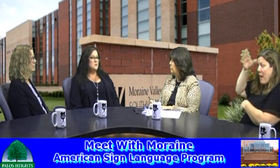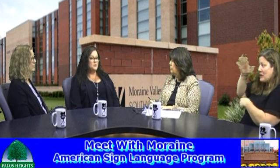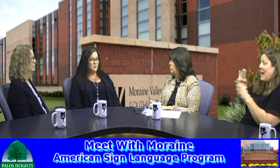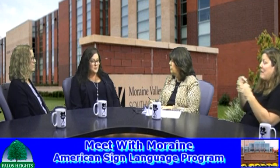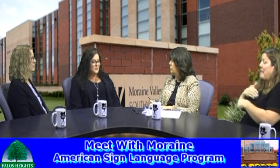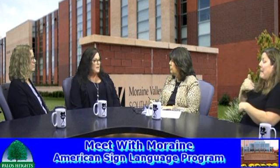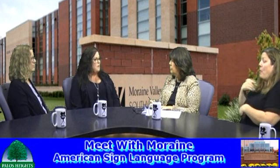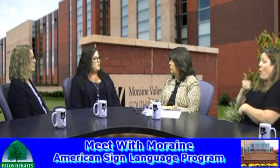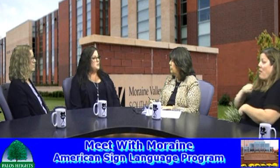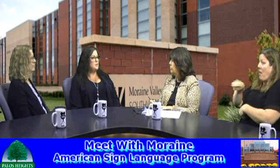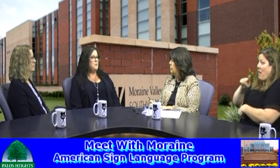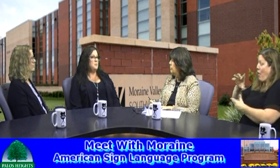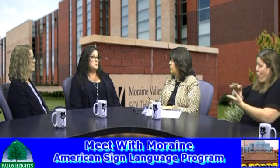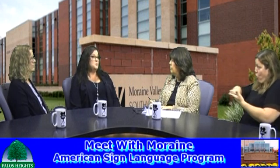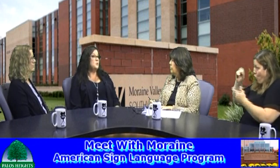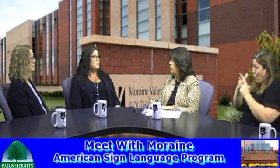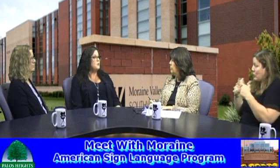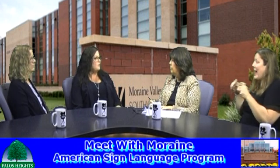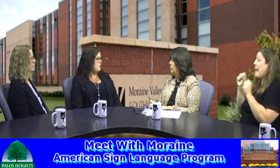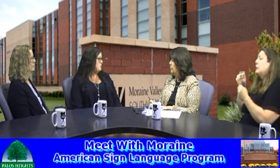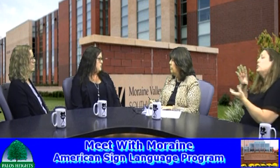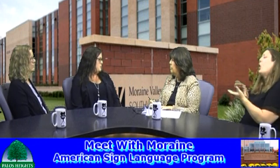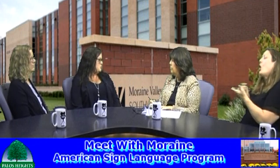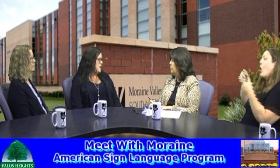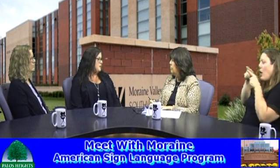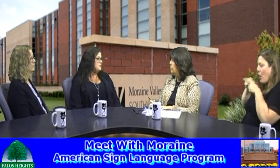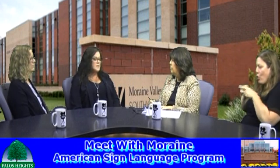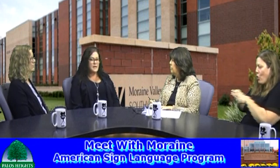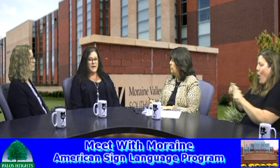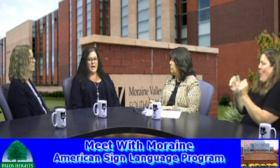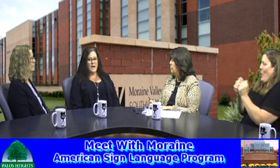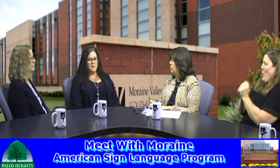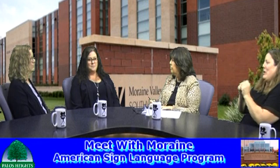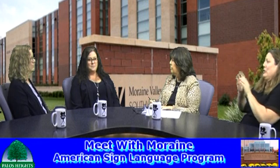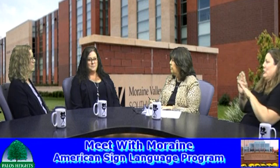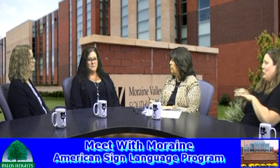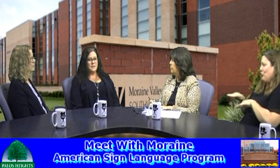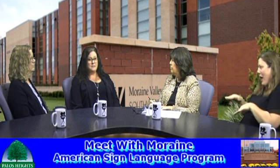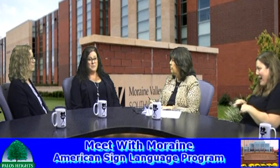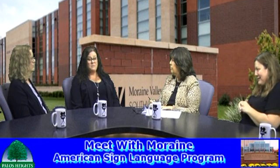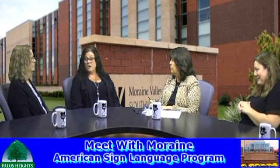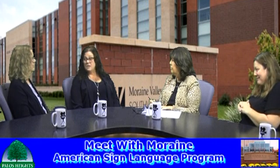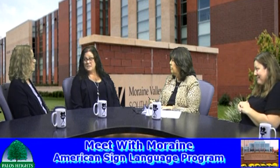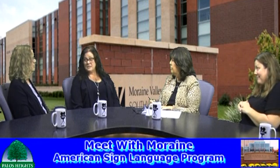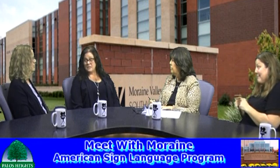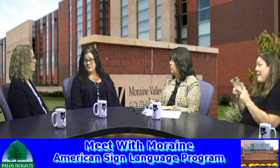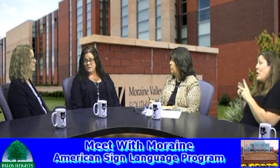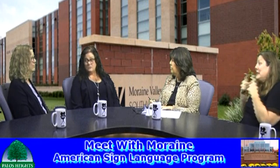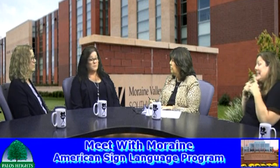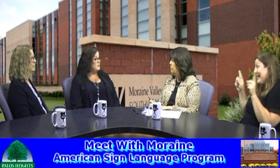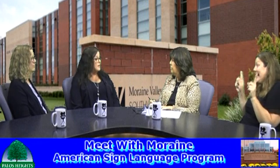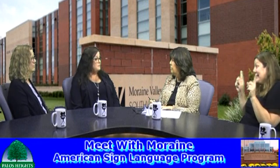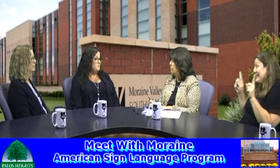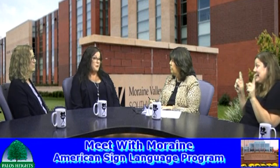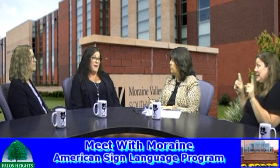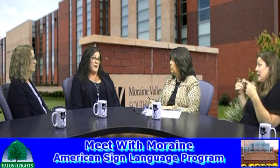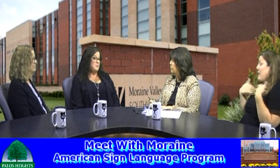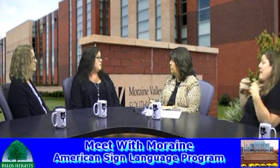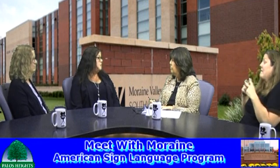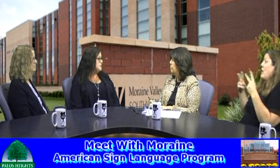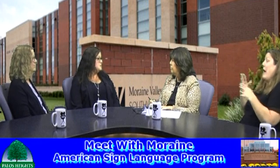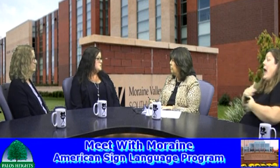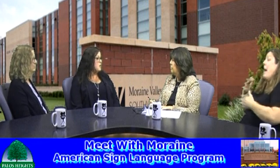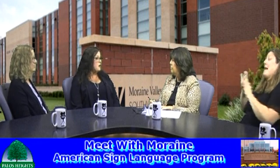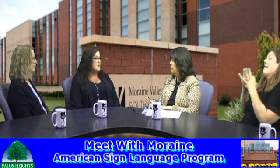members to learn the language and be able to learn along with their child. it's been very successful. We have a lot of very